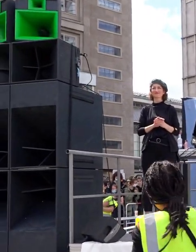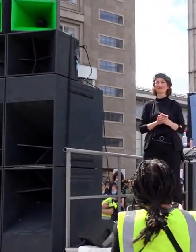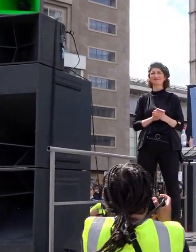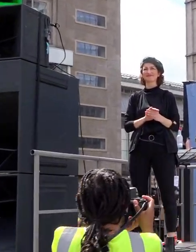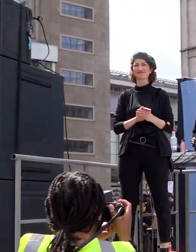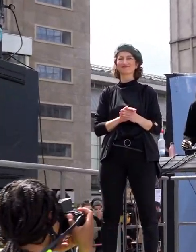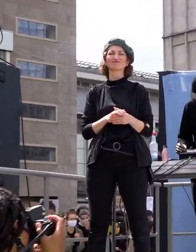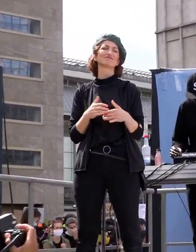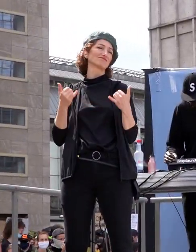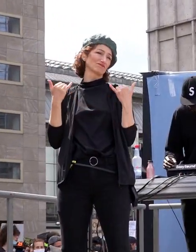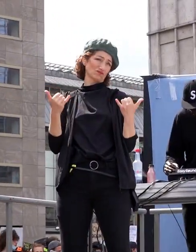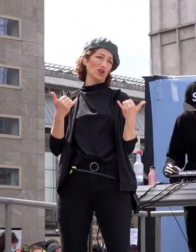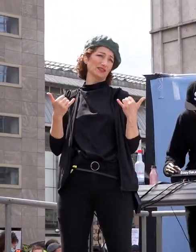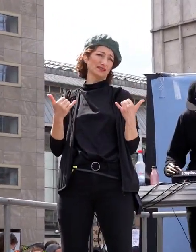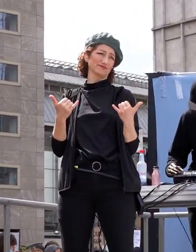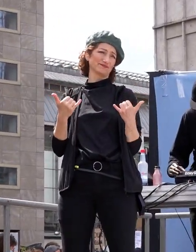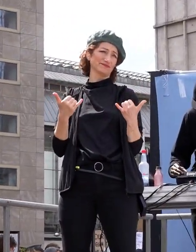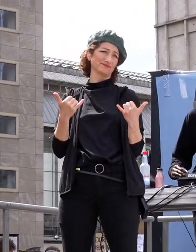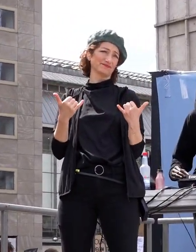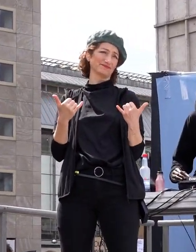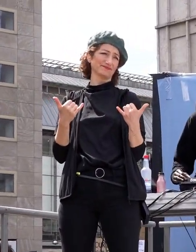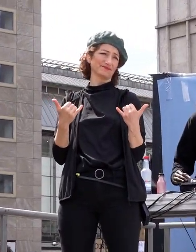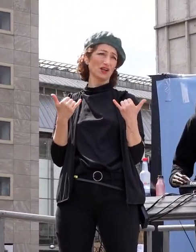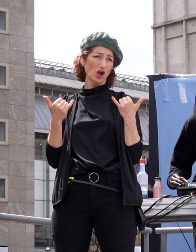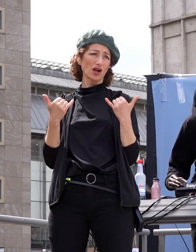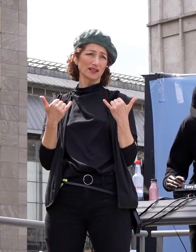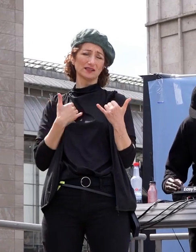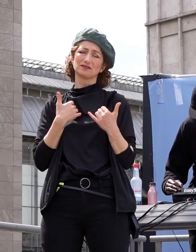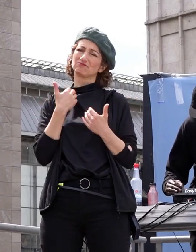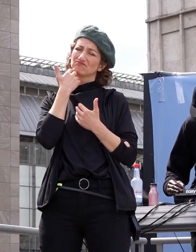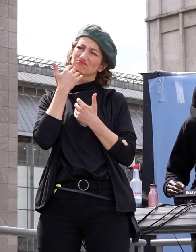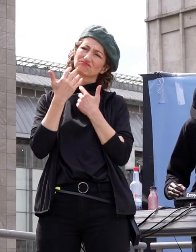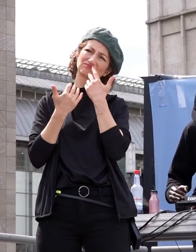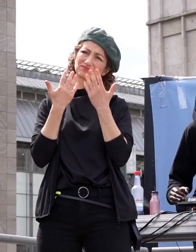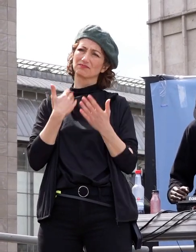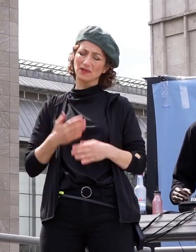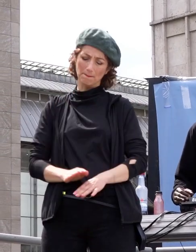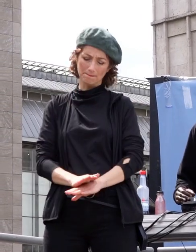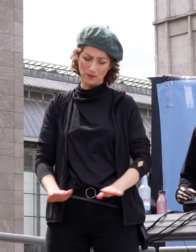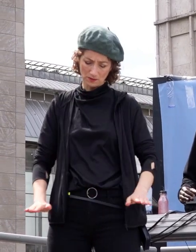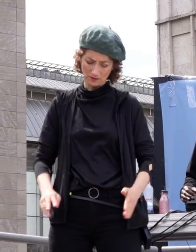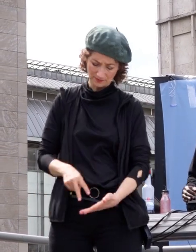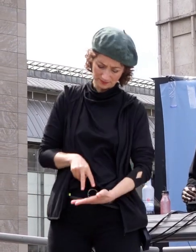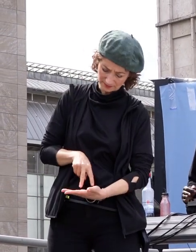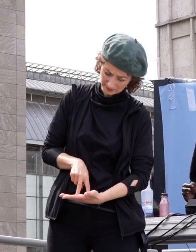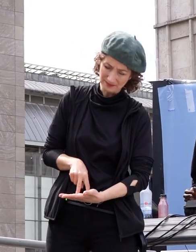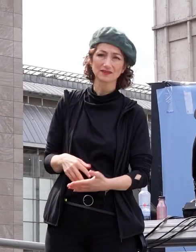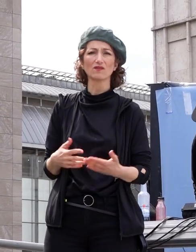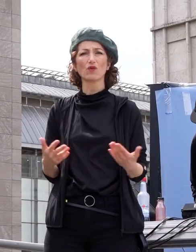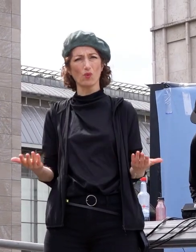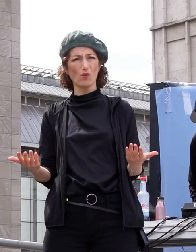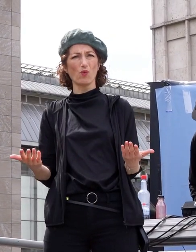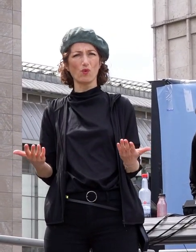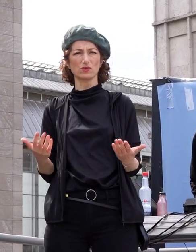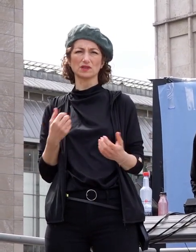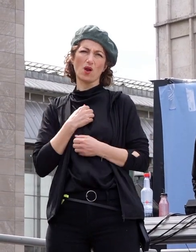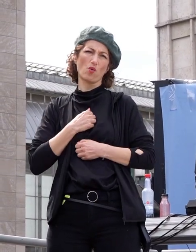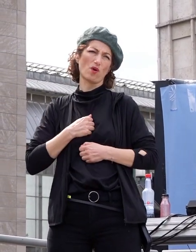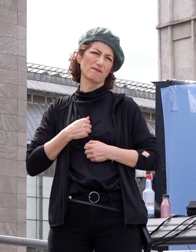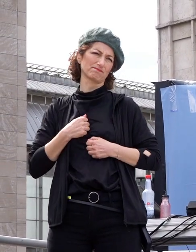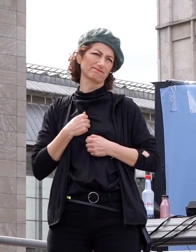I speak to you today from a place of deep grief.